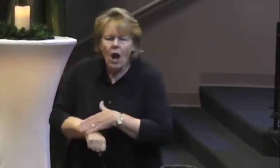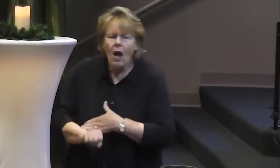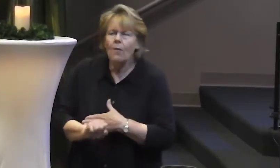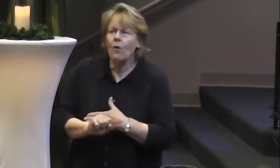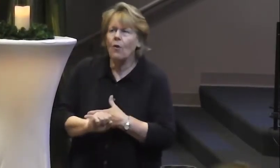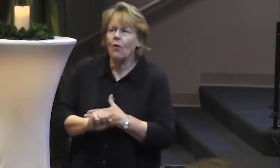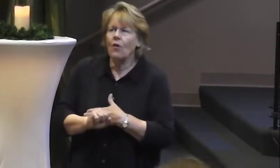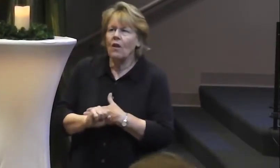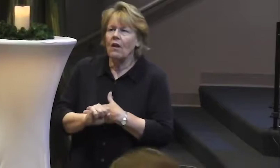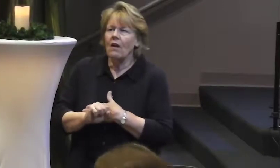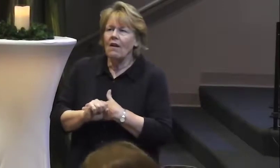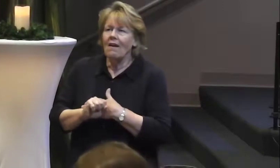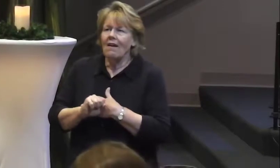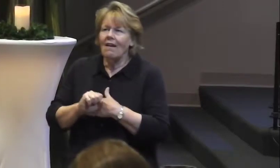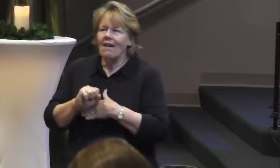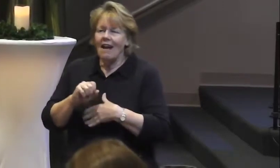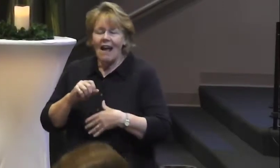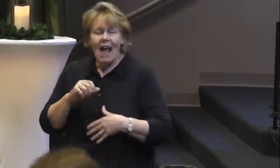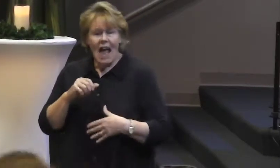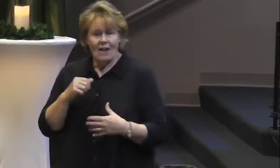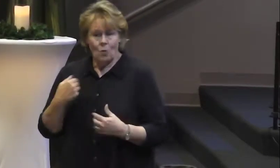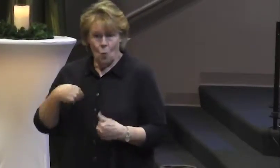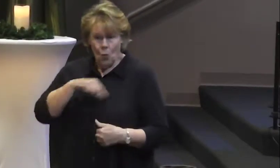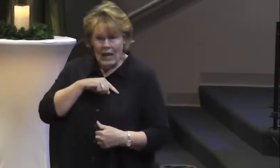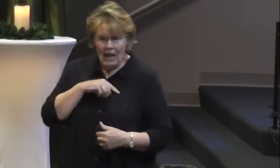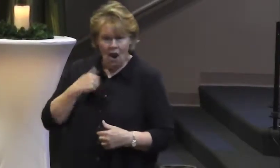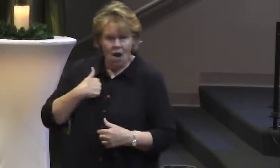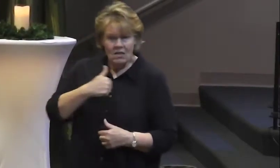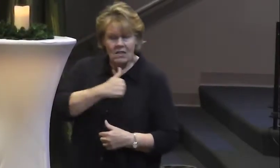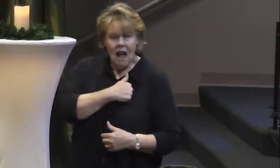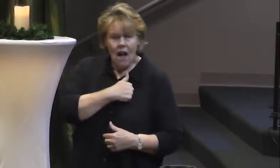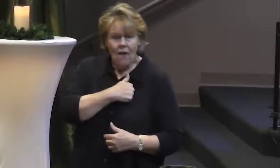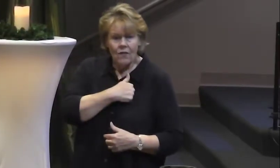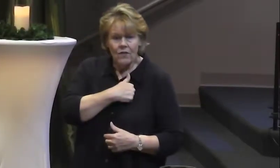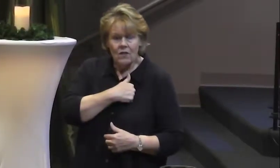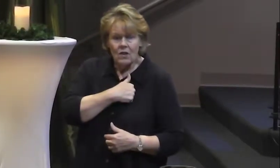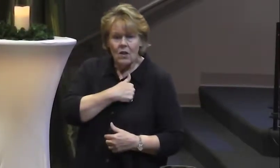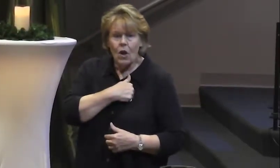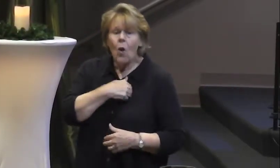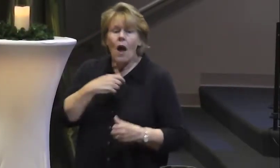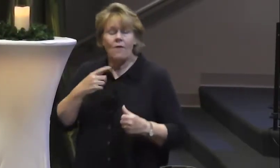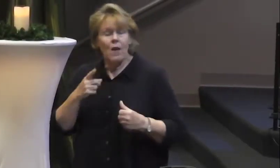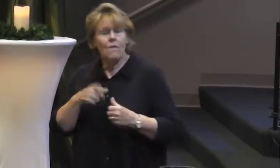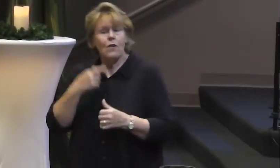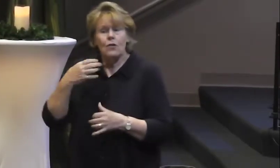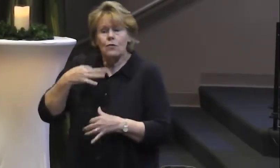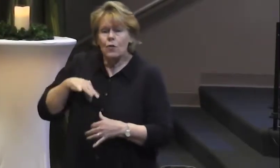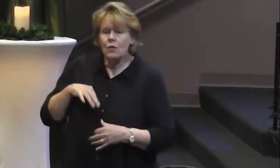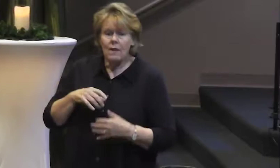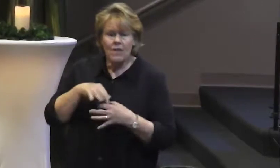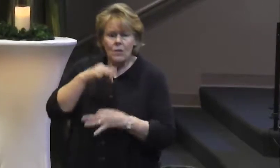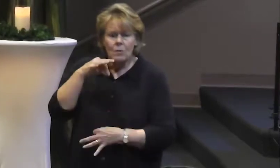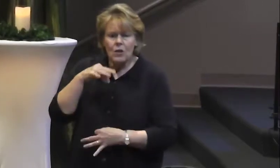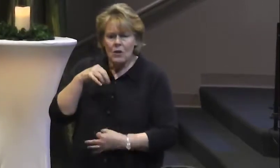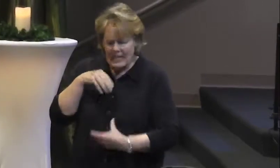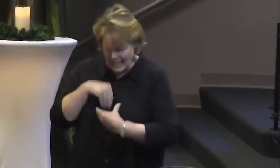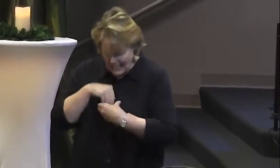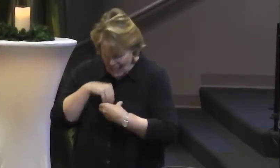so, but we ourselves, who have the first fruits of the Spirit, groan inwardly as we